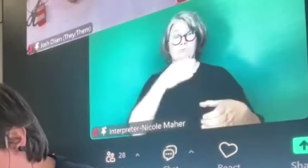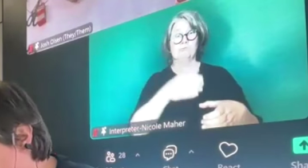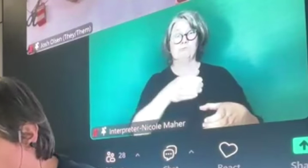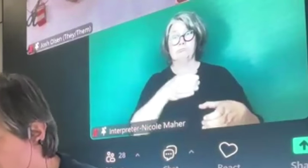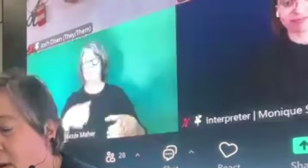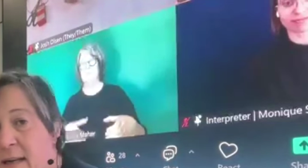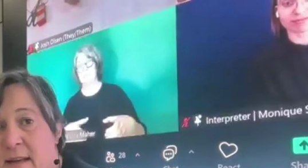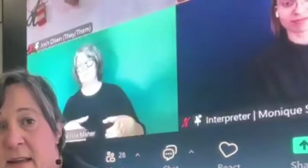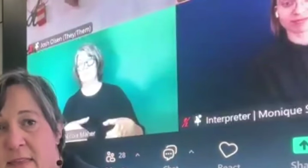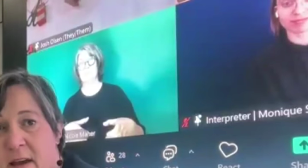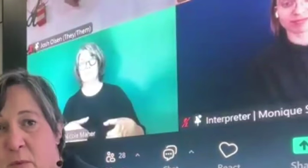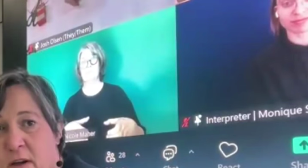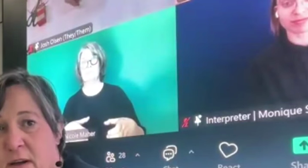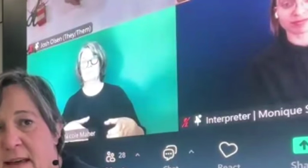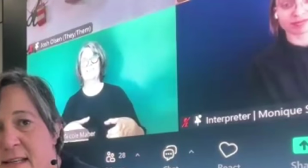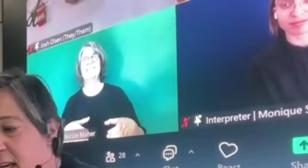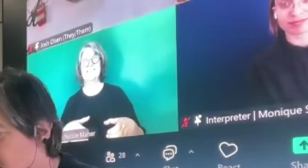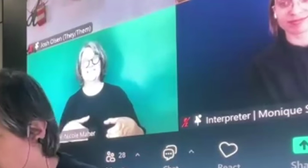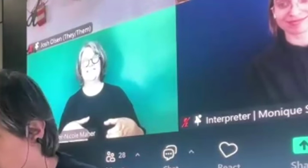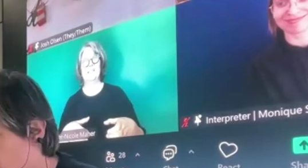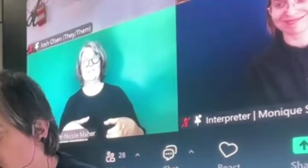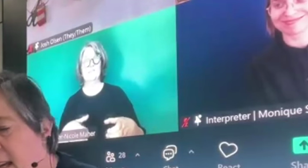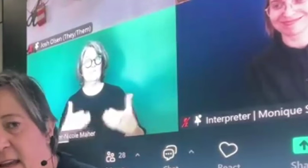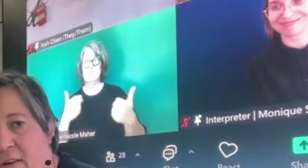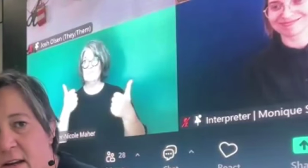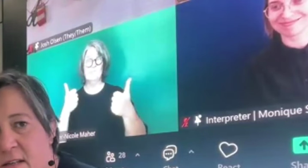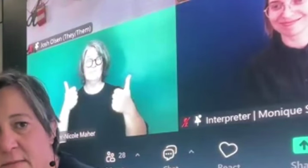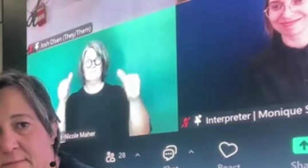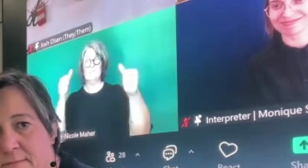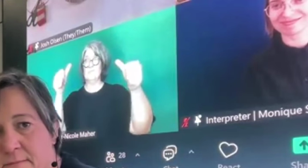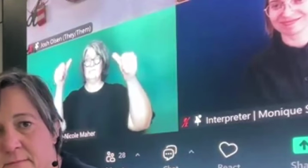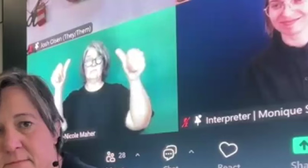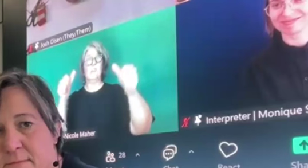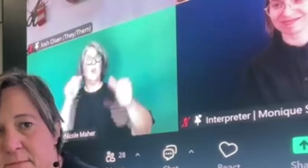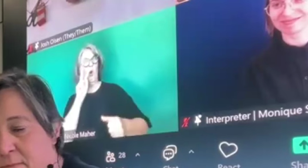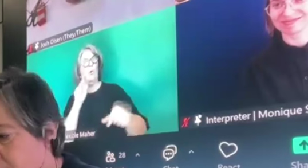if we hold it correctly, they'll work. And that is actually a lot like a garage.